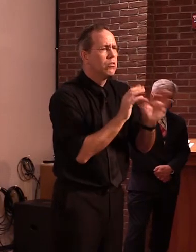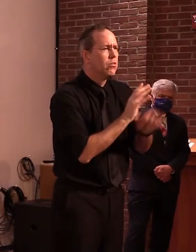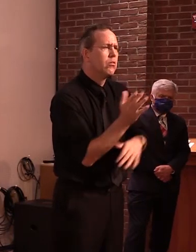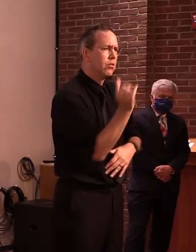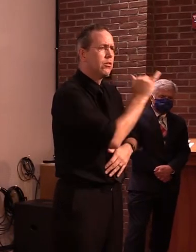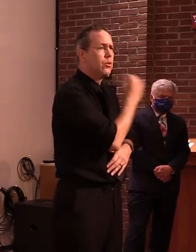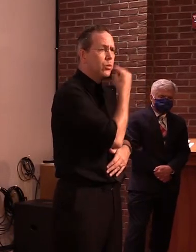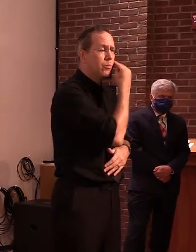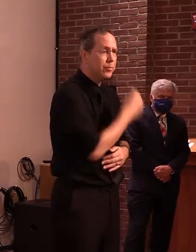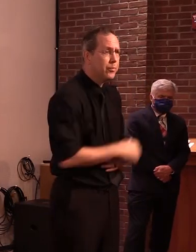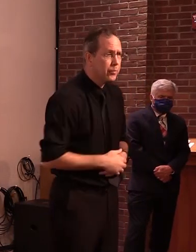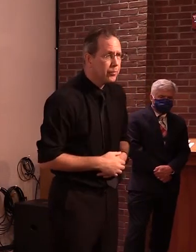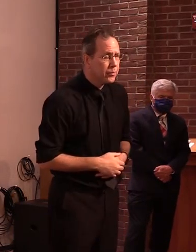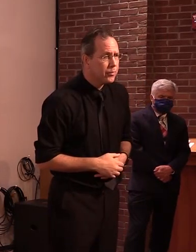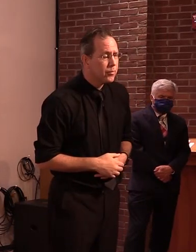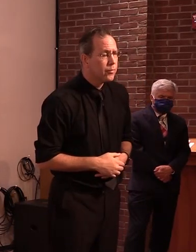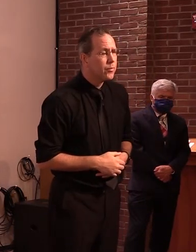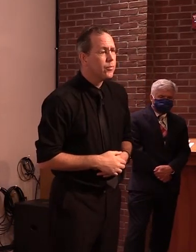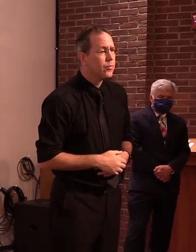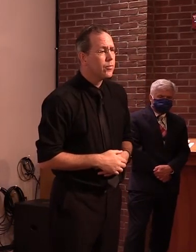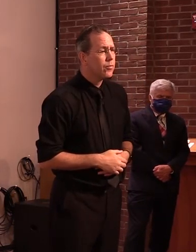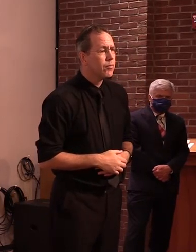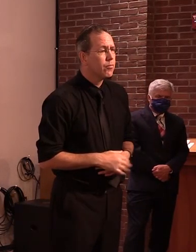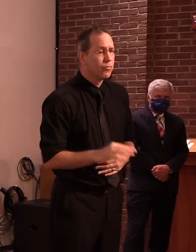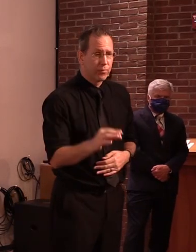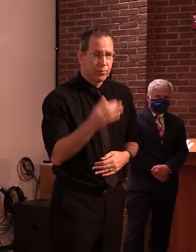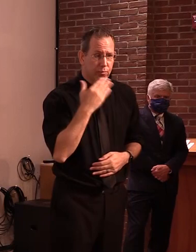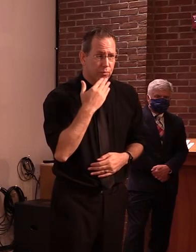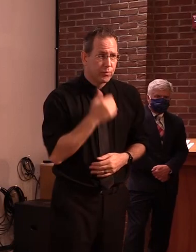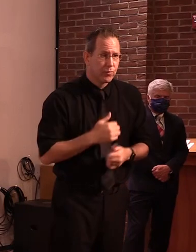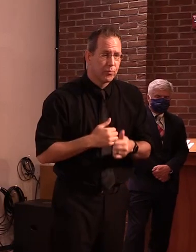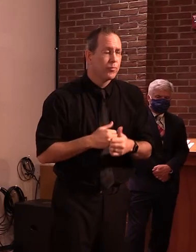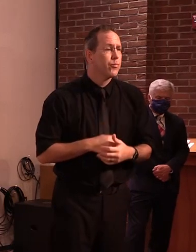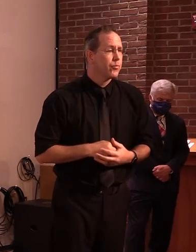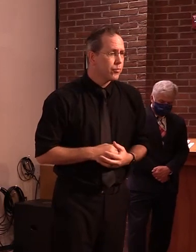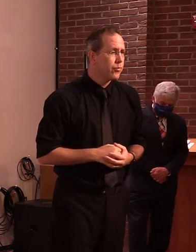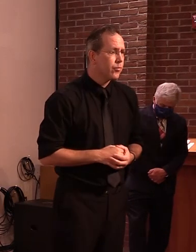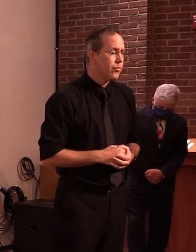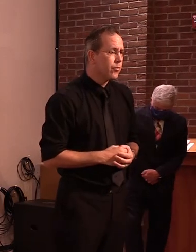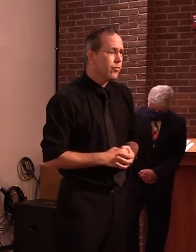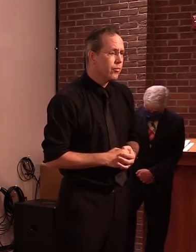Okay. Thanks, Jeff. Have a great weekend. Steve Merrill.